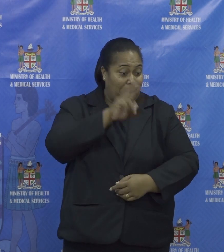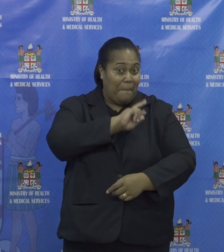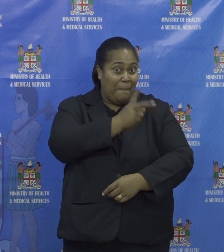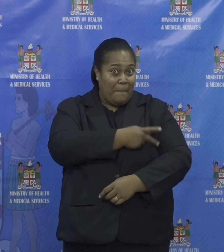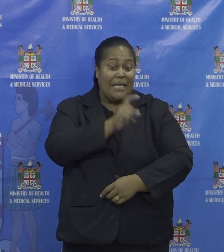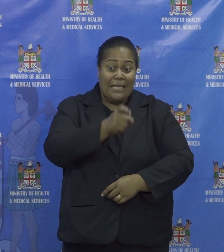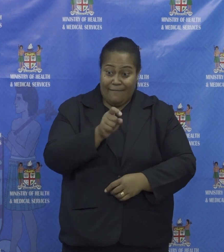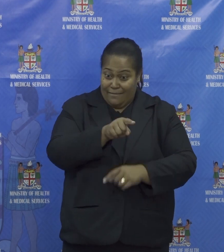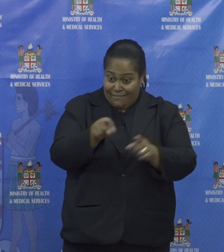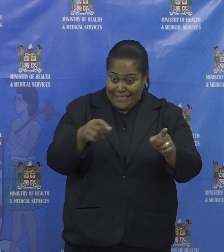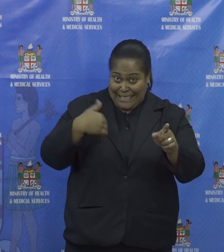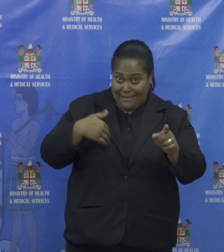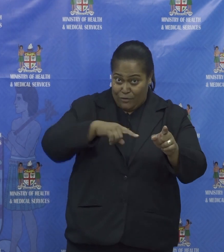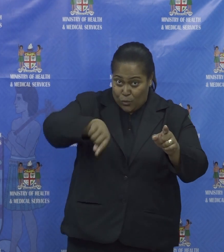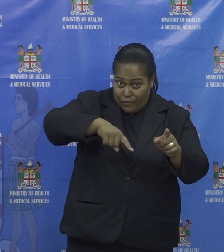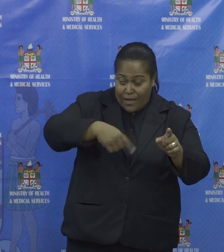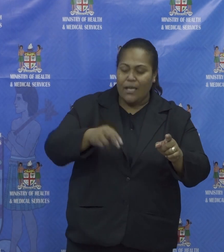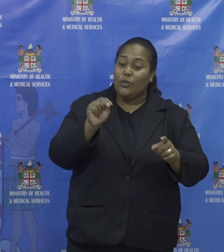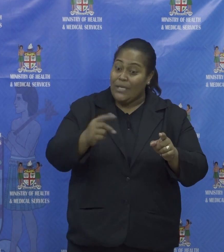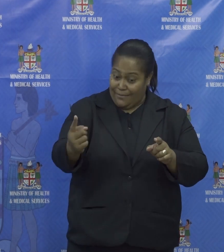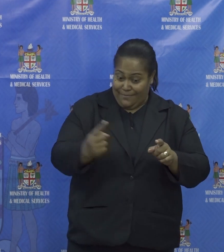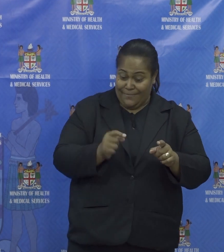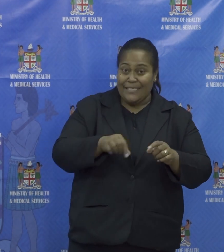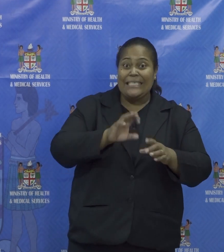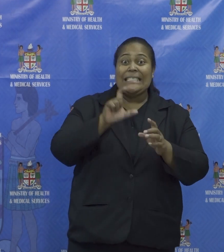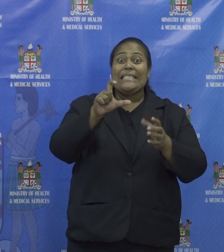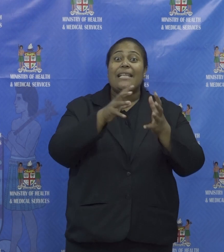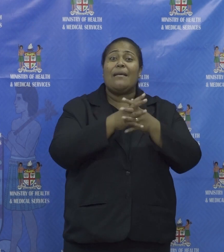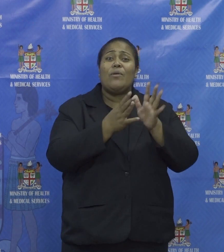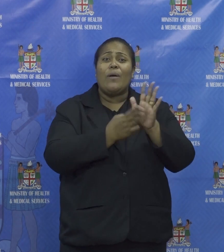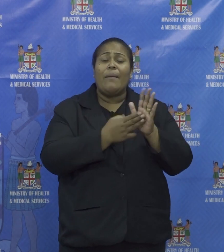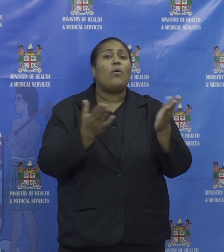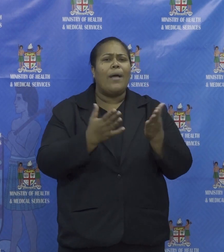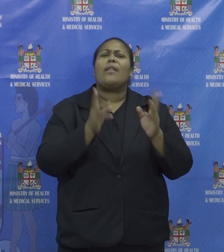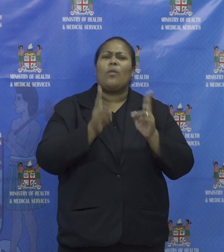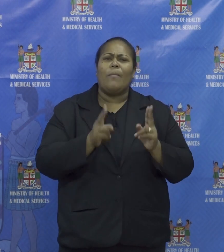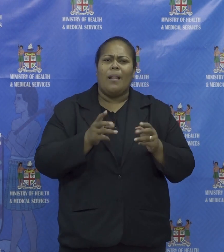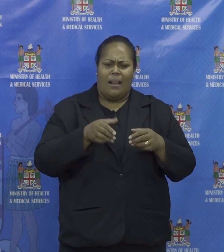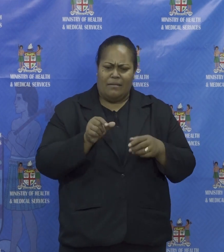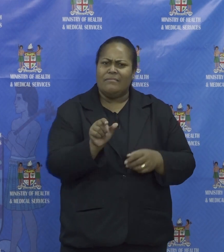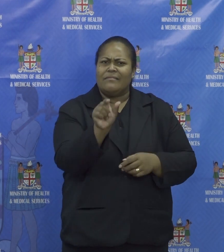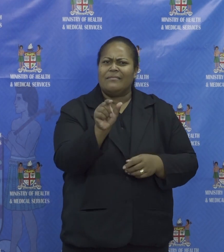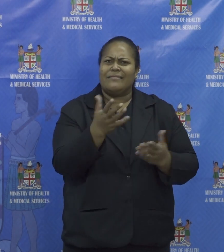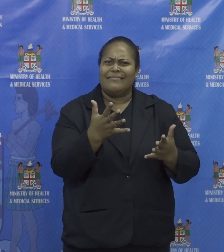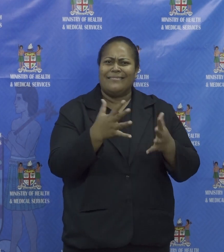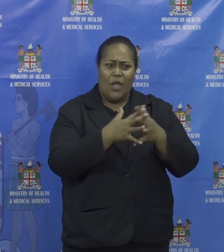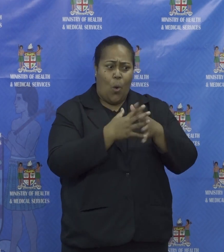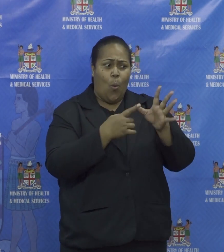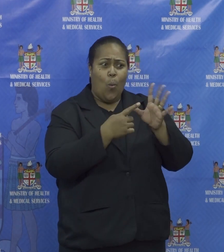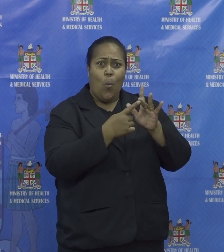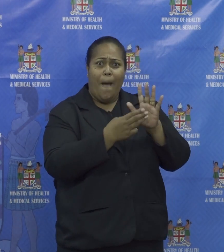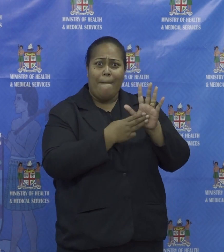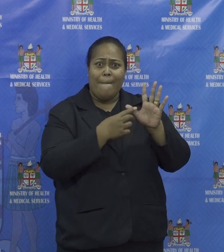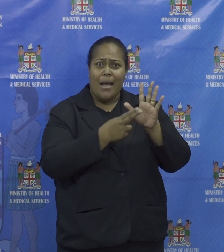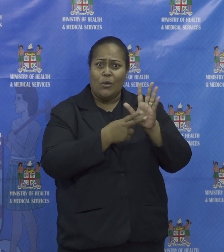to CWM Hospital, you will come through the normal access that you always come through, via Waimanu Road, straight